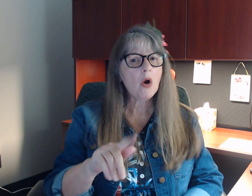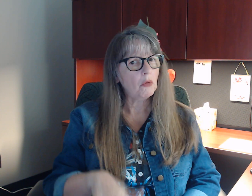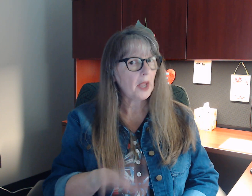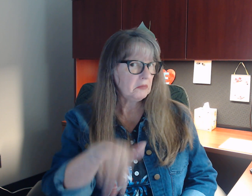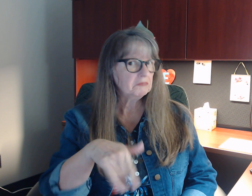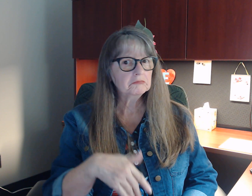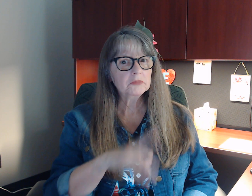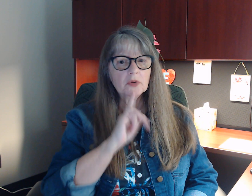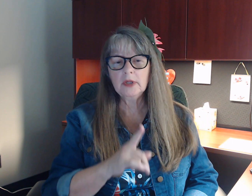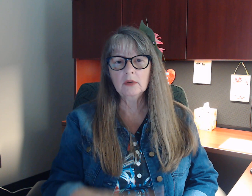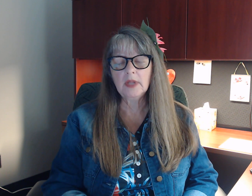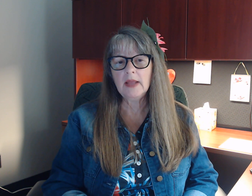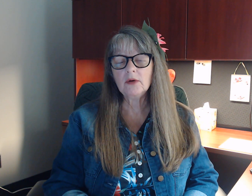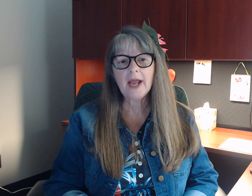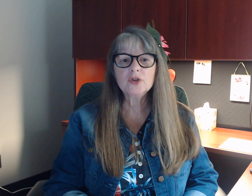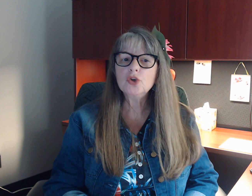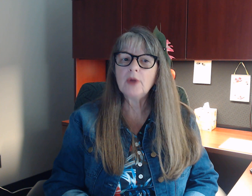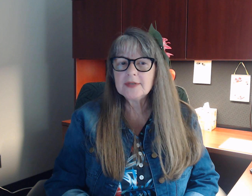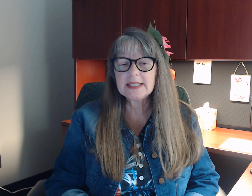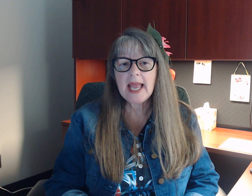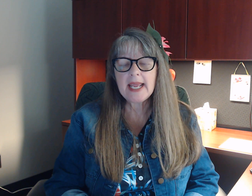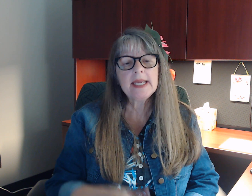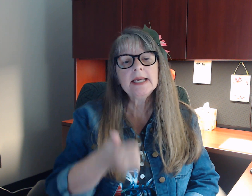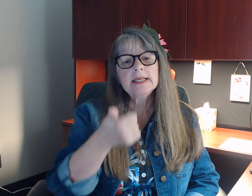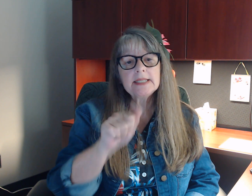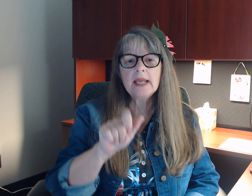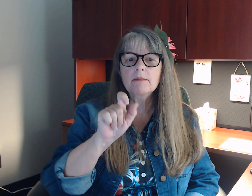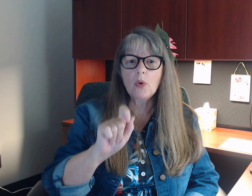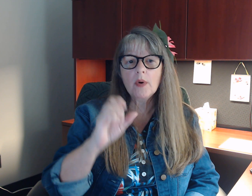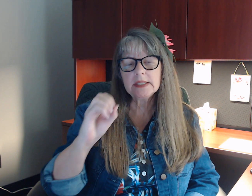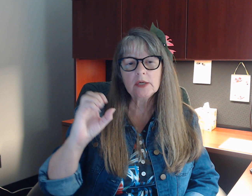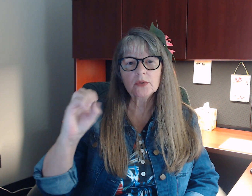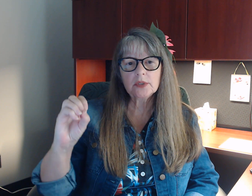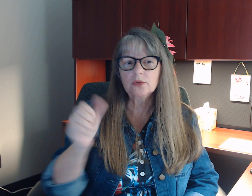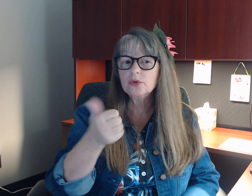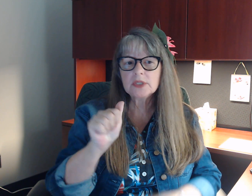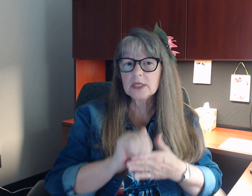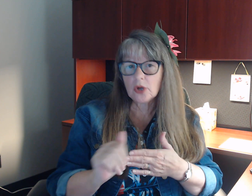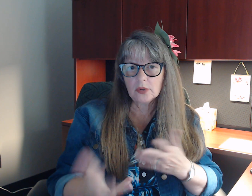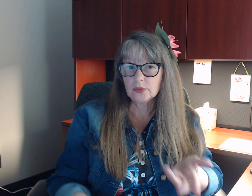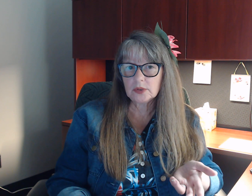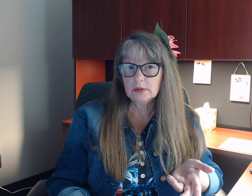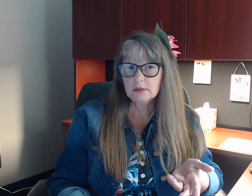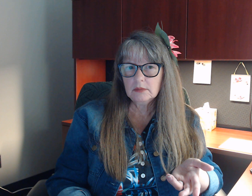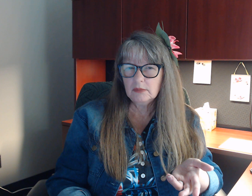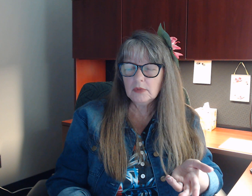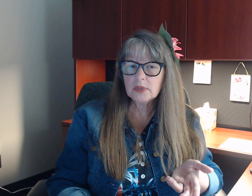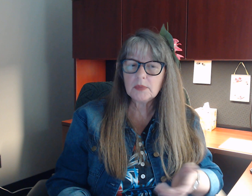okay, sure. And you don't have to say 10.00. You just $10. You see what I'm saying?